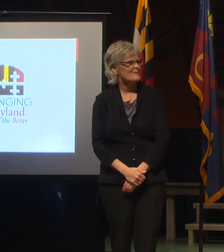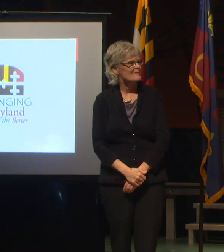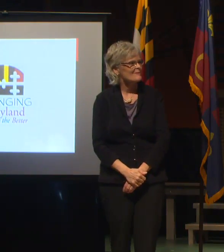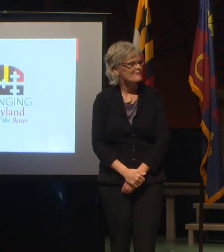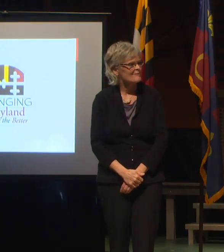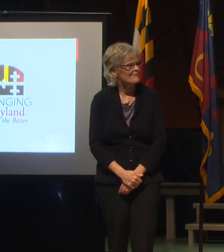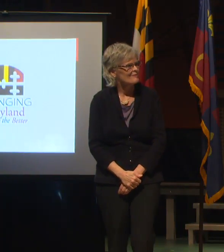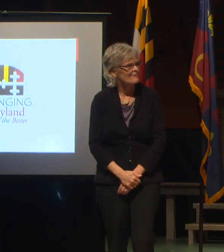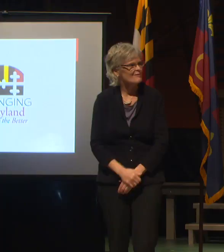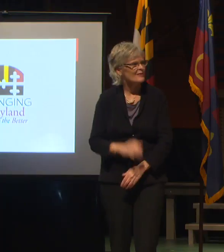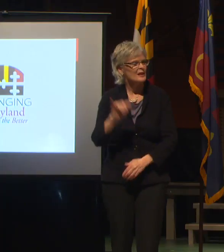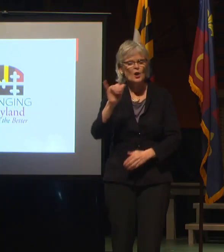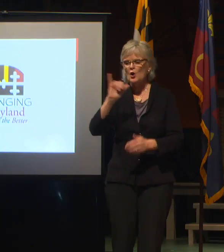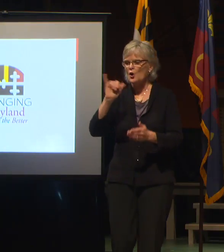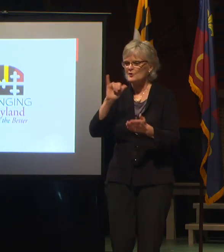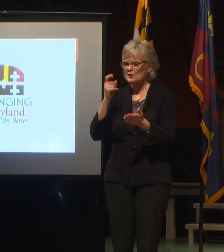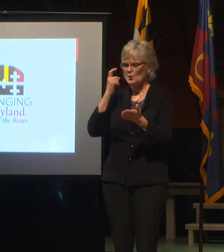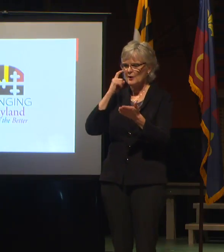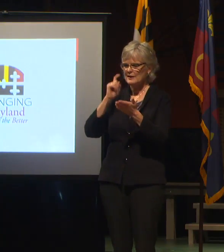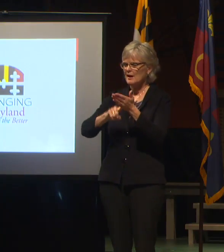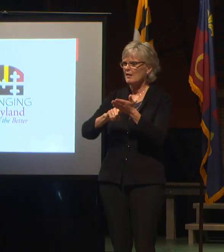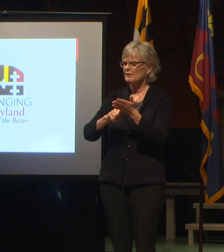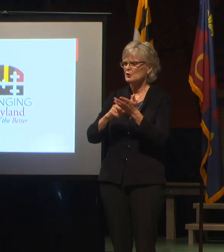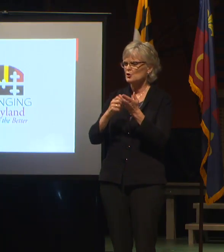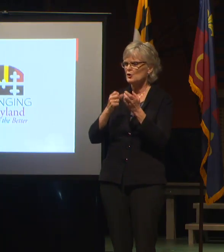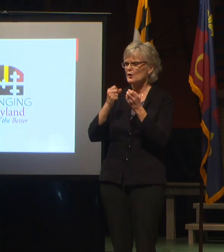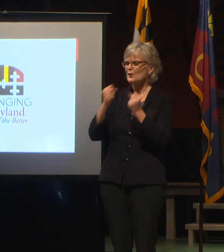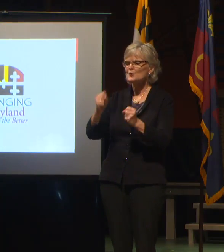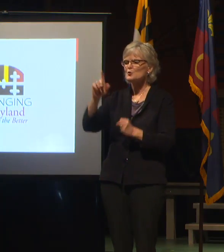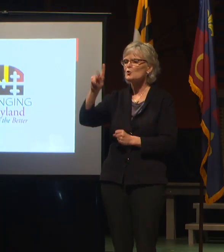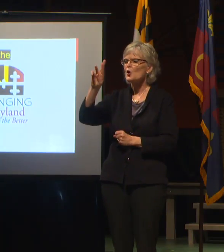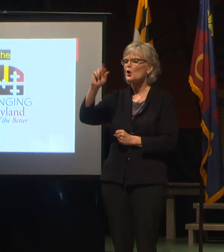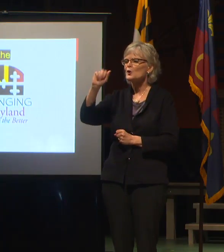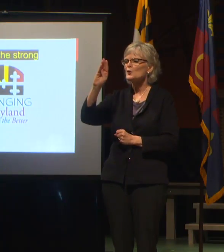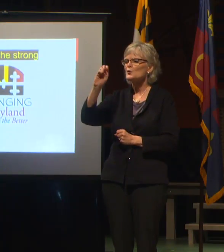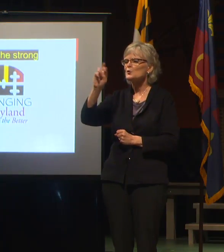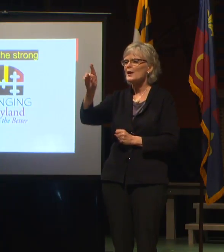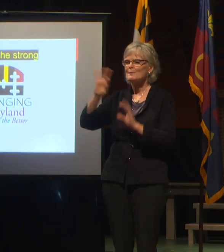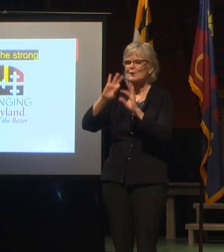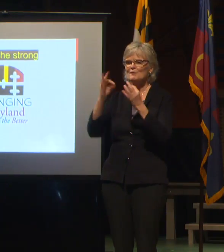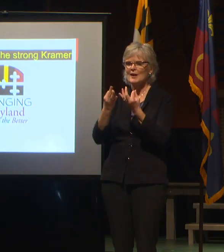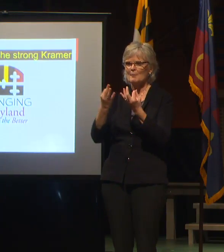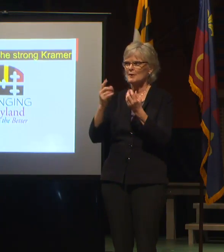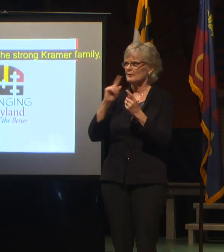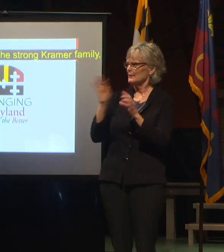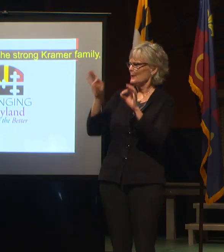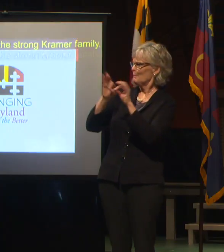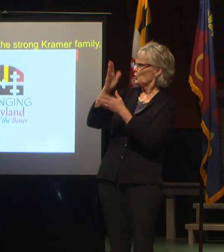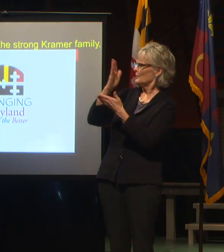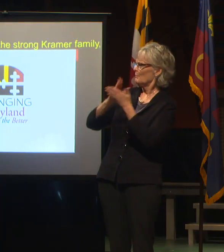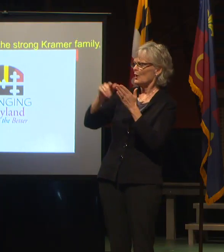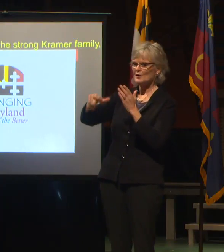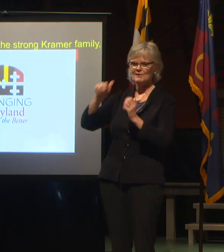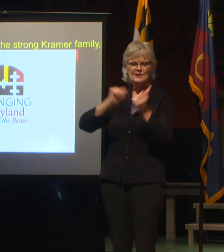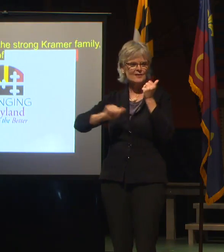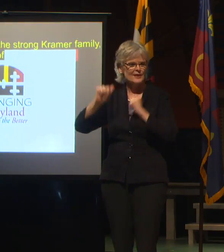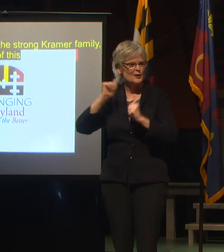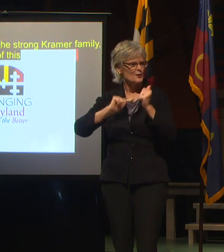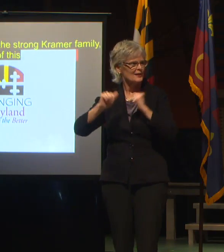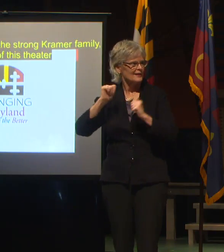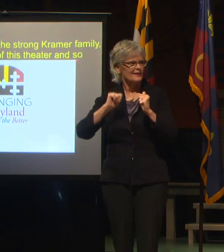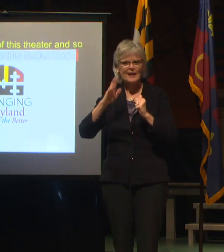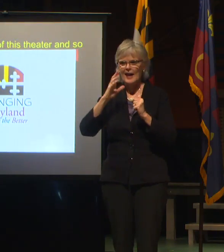Let me acknowledge the strong Kramer family, who's such an integral part of this theater and so much of what has happened in